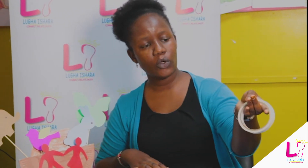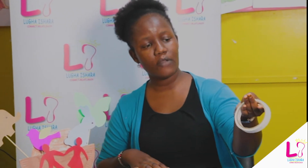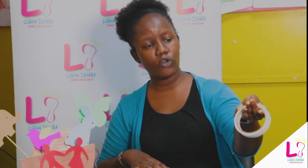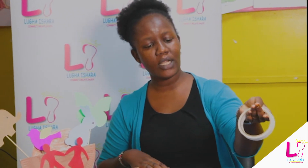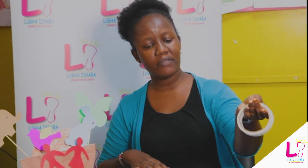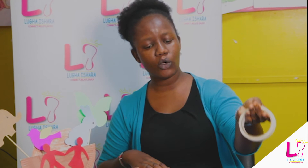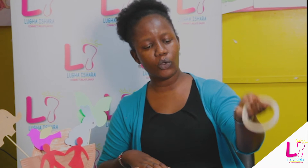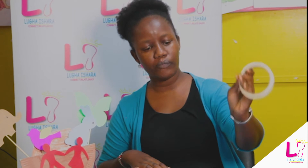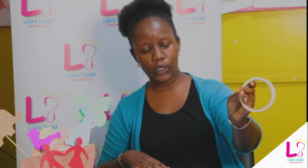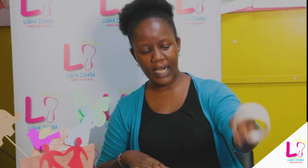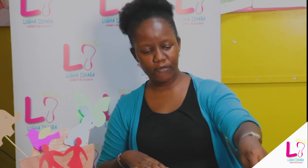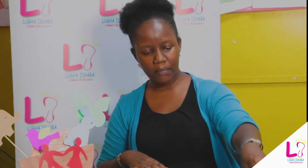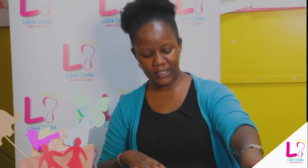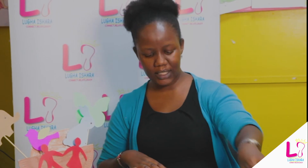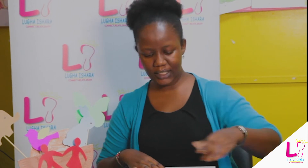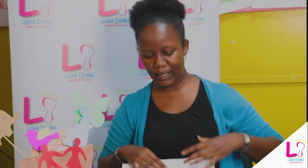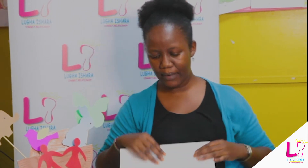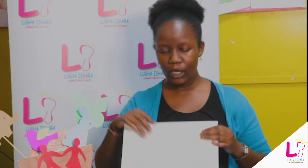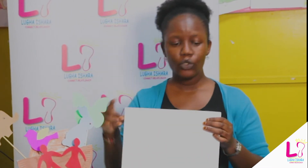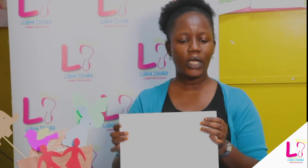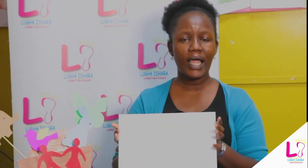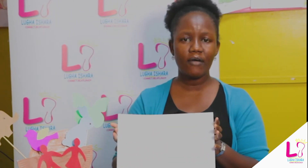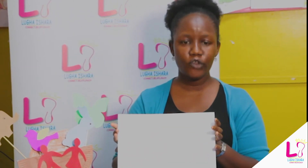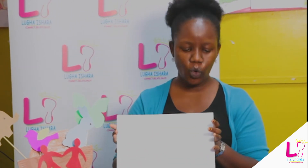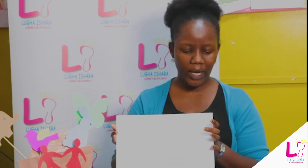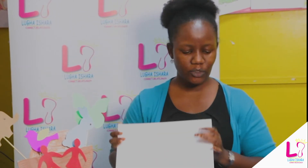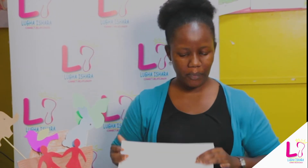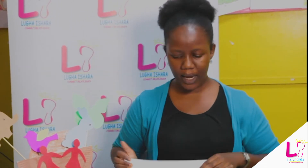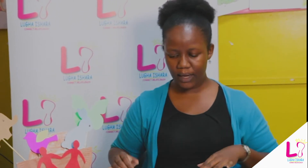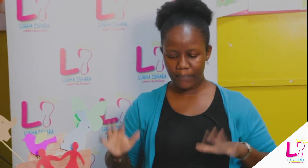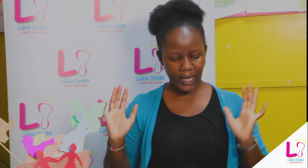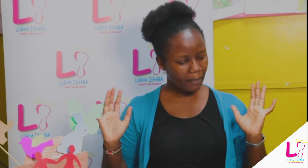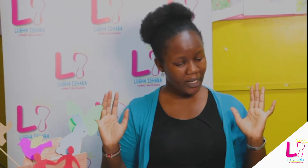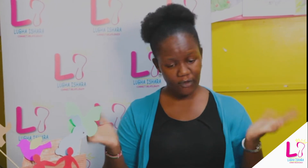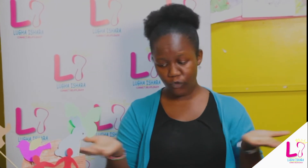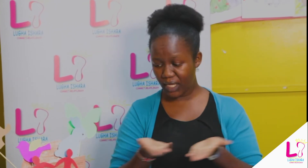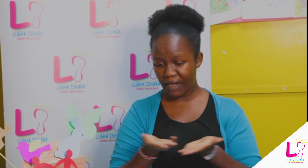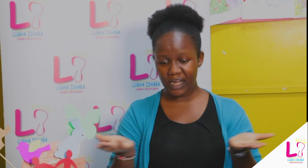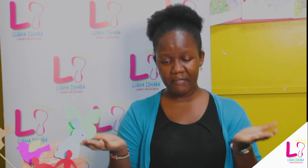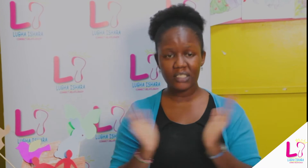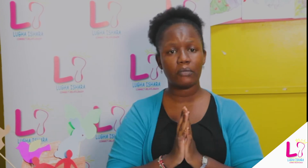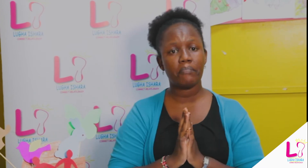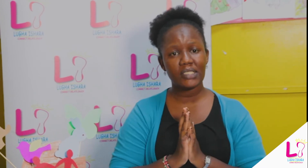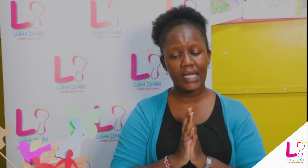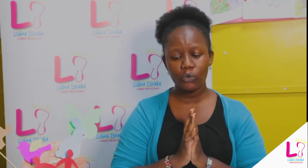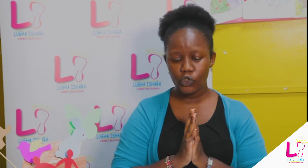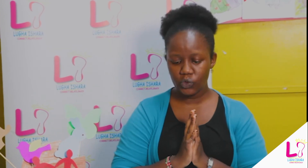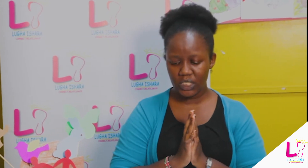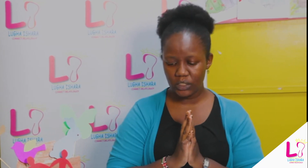you don't have the glue, you can have your masking tape, you can have your white paper, and I believe we have covered basically what you need,